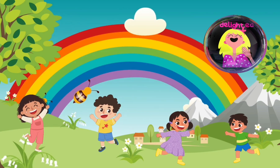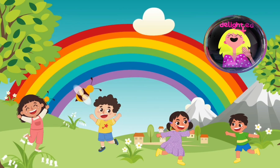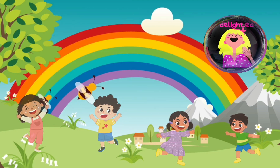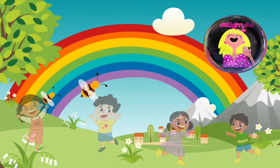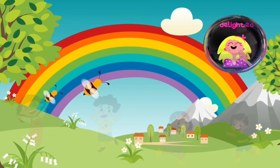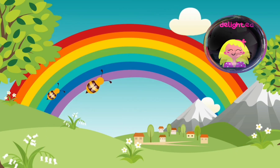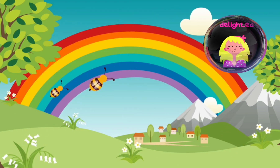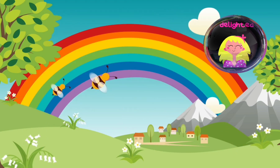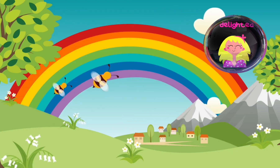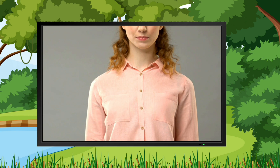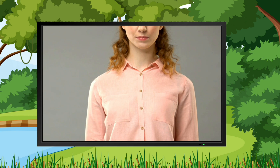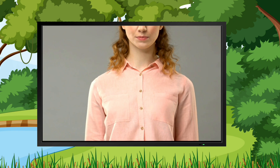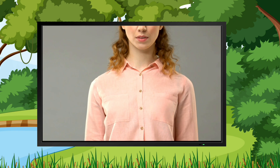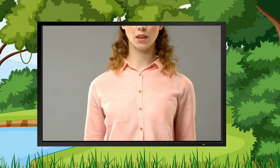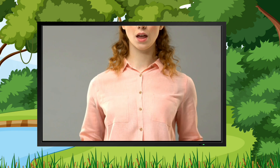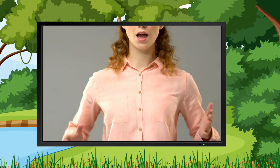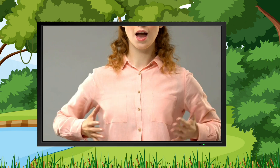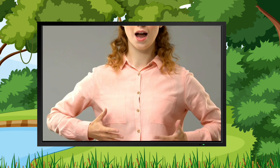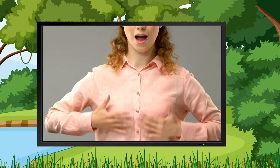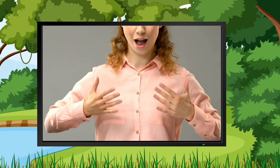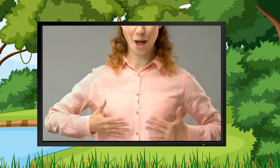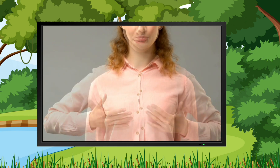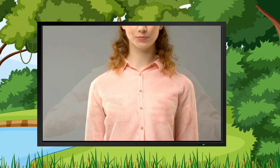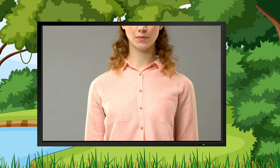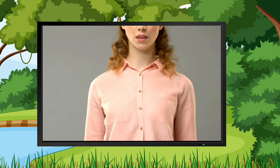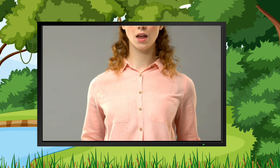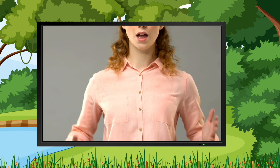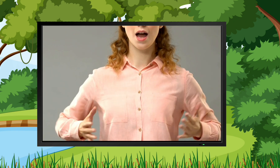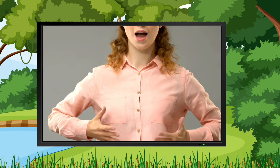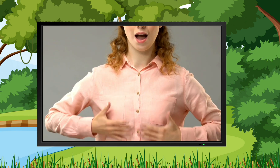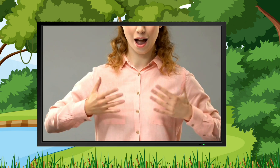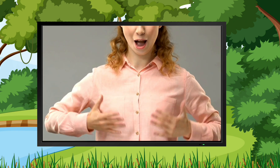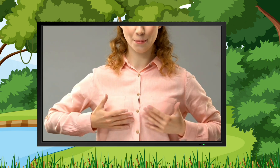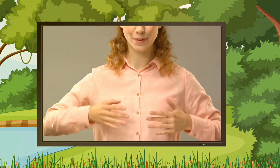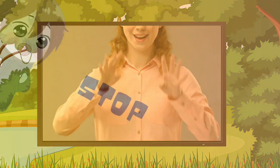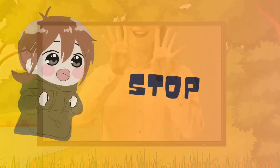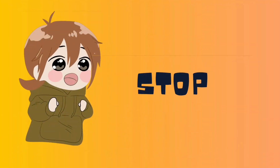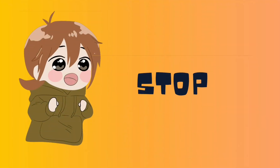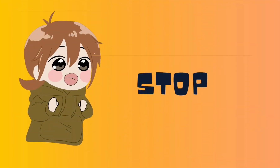Happy. Sign happy.